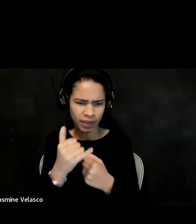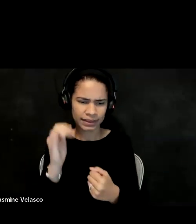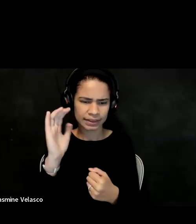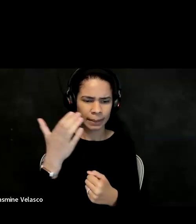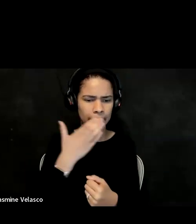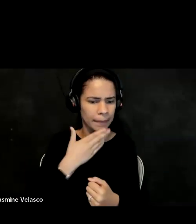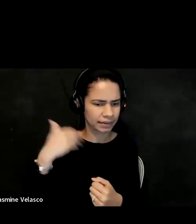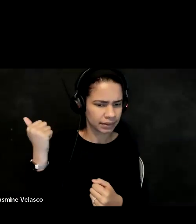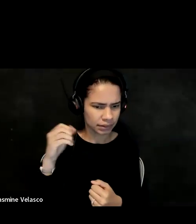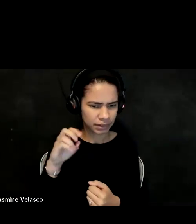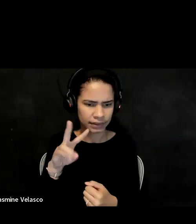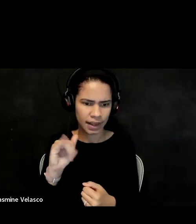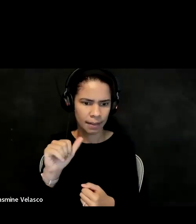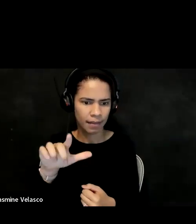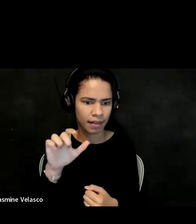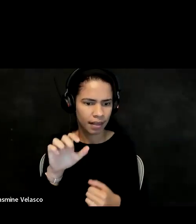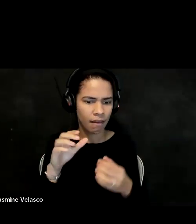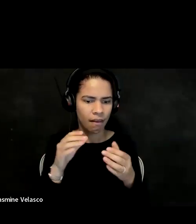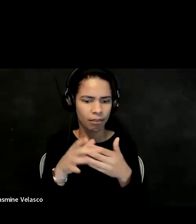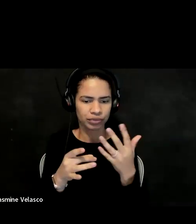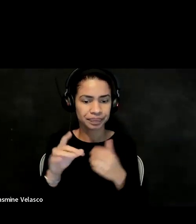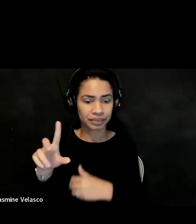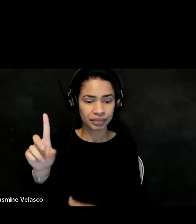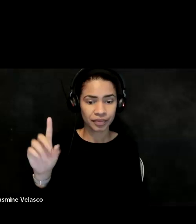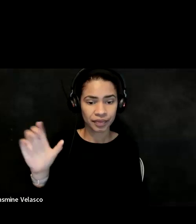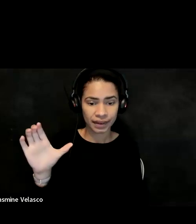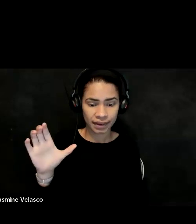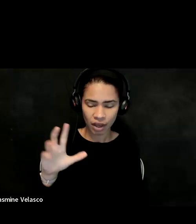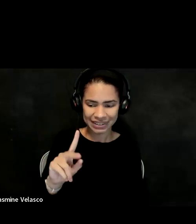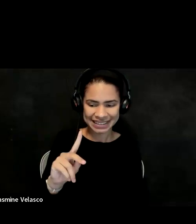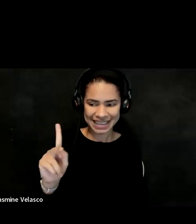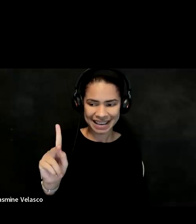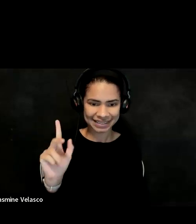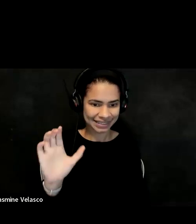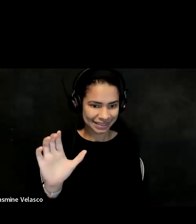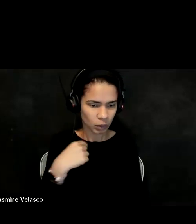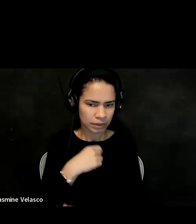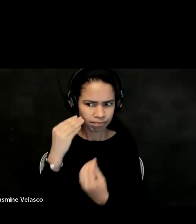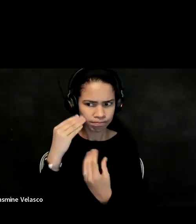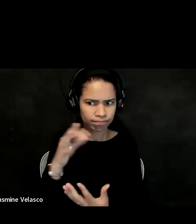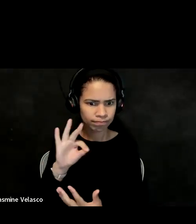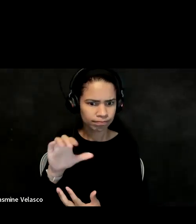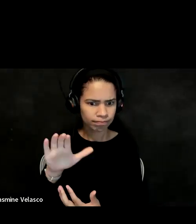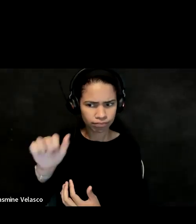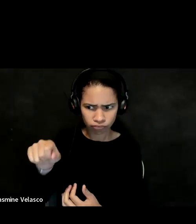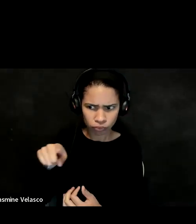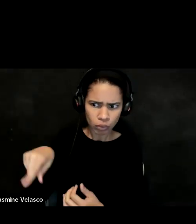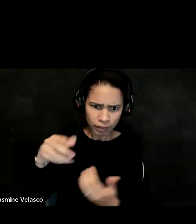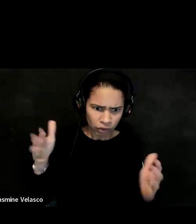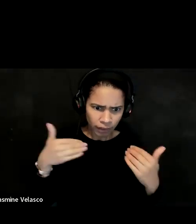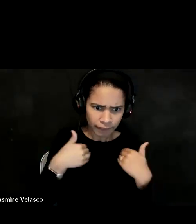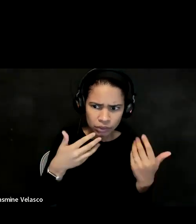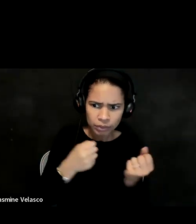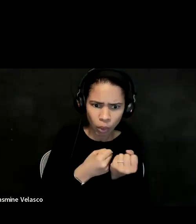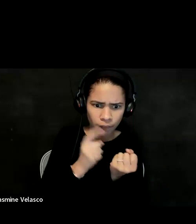option. So the DKC became a place that we could tell faculty, yeah, there is help for your students. You don't just get support, but your students get